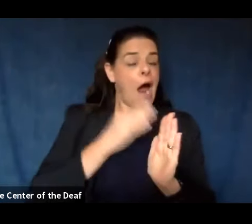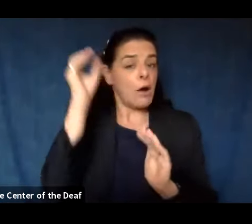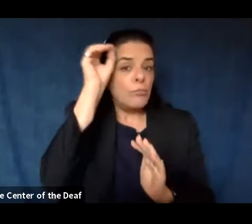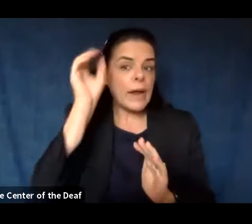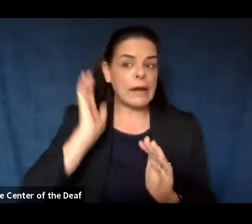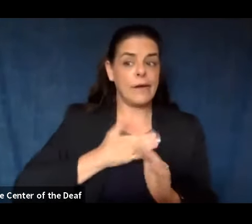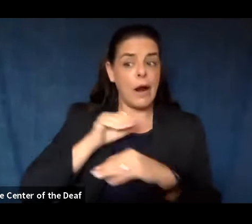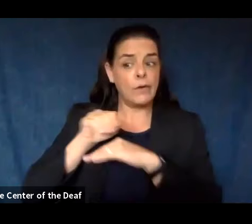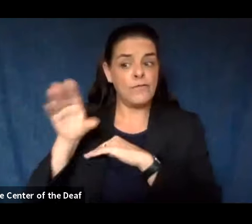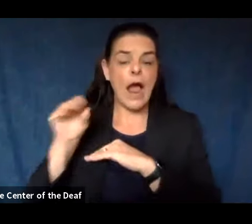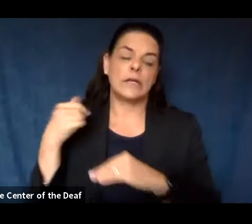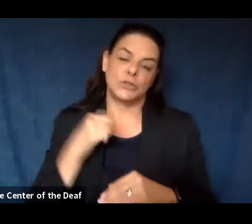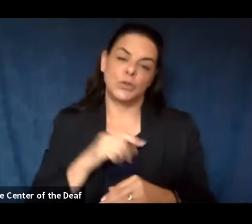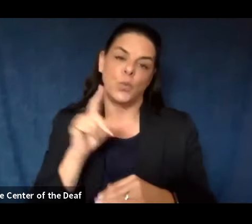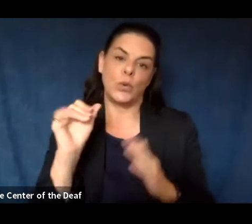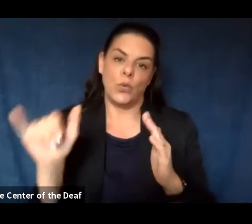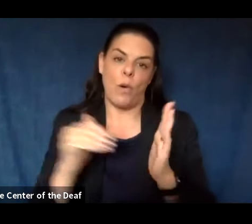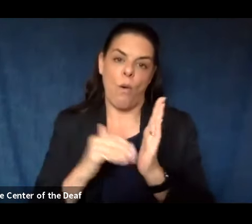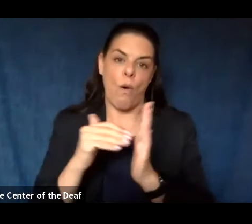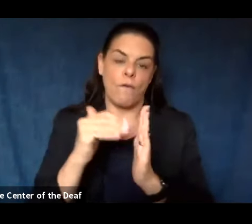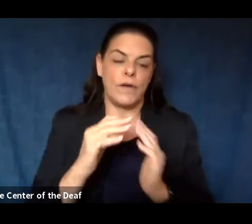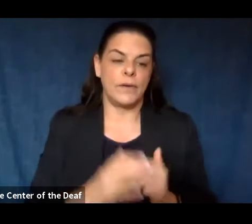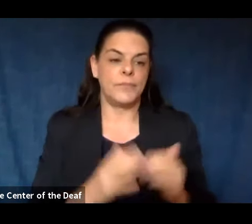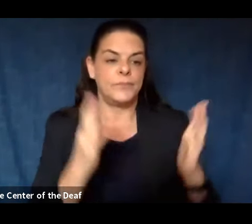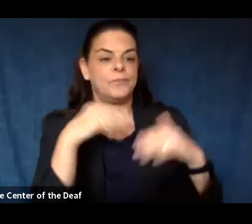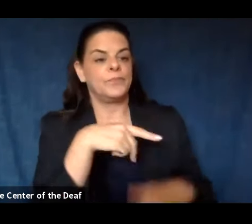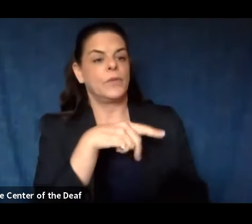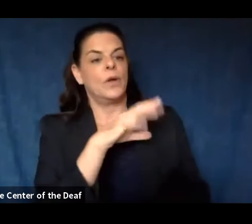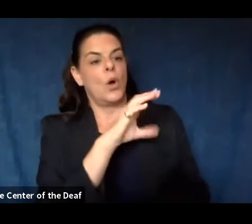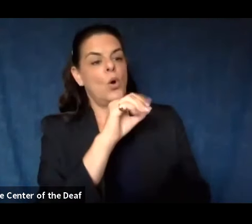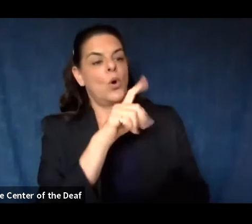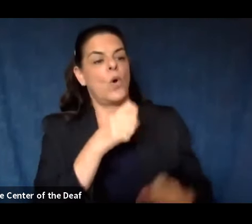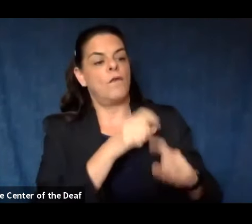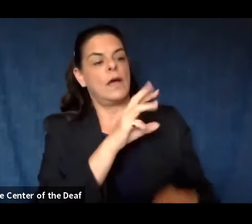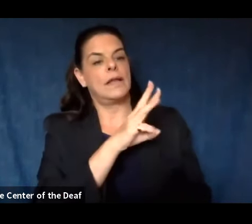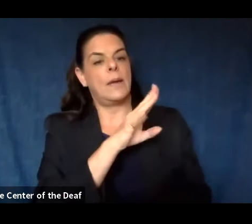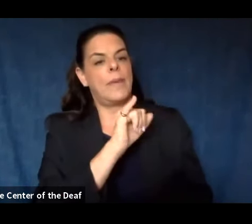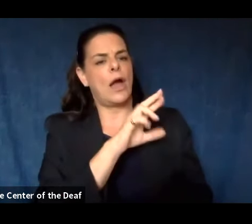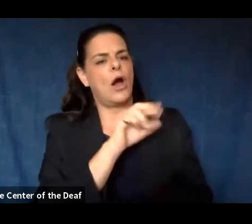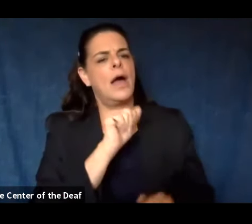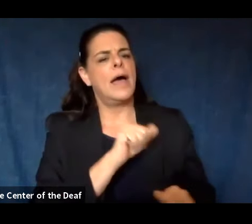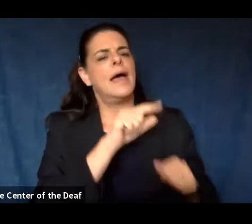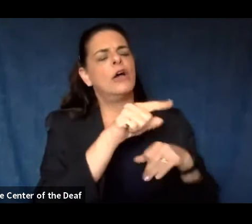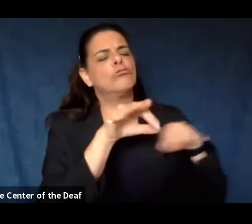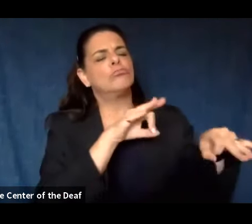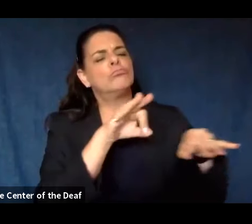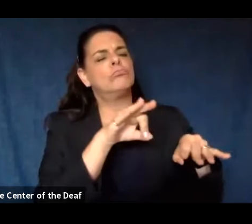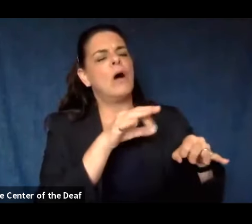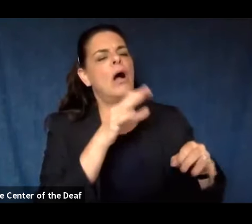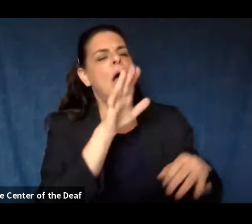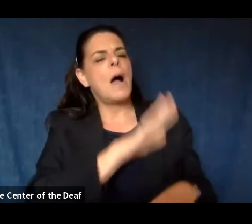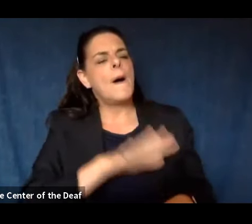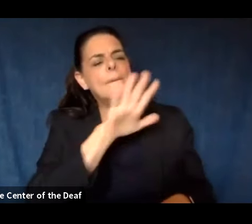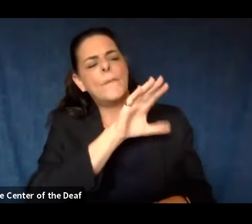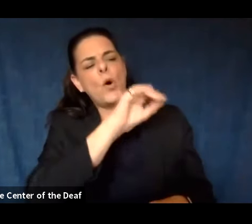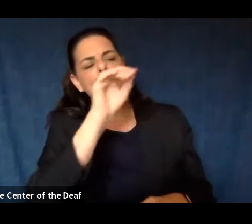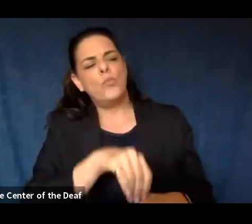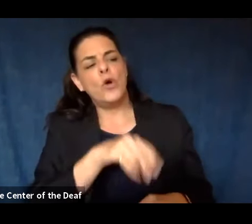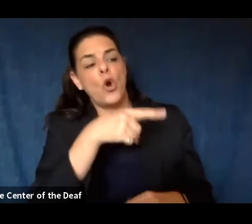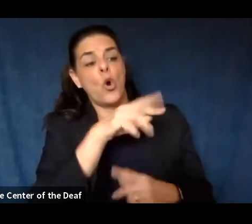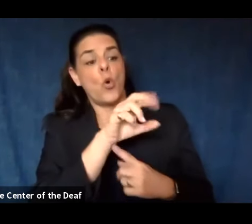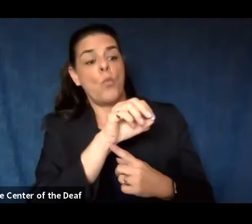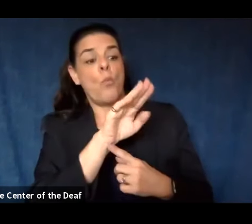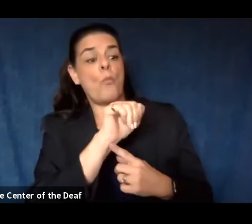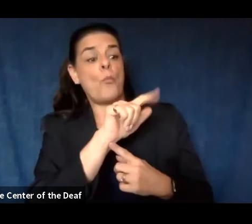that to them regularly. From Cole with WBIR, roughly what percentage of the probable cases end up being